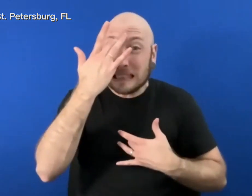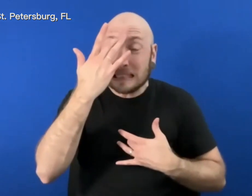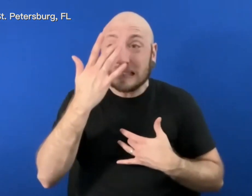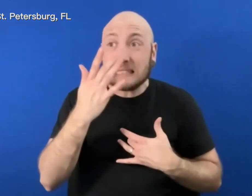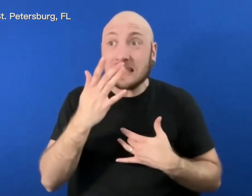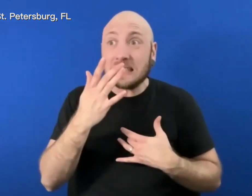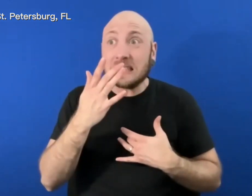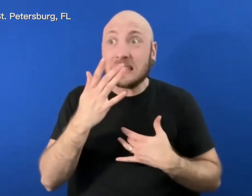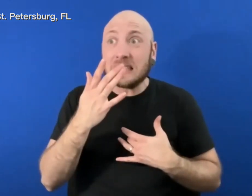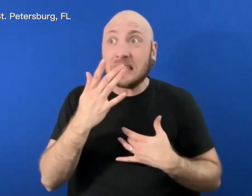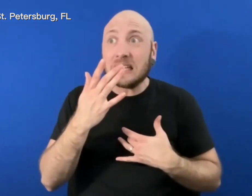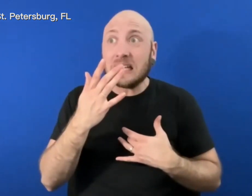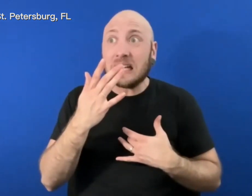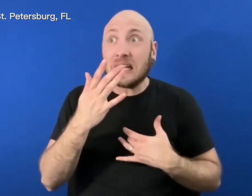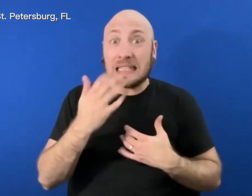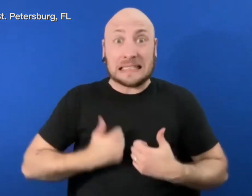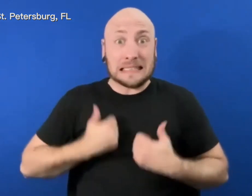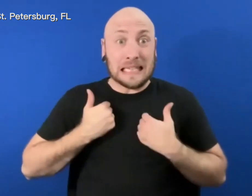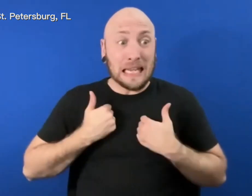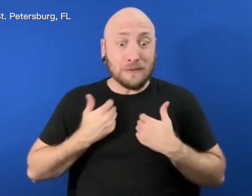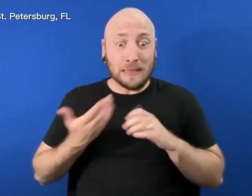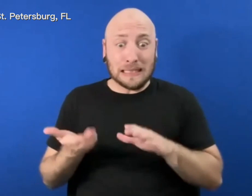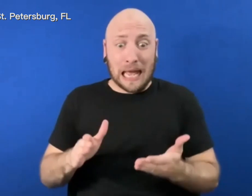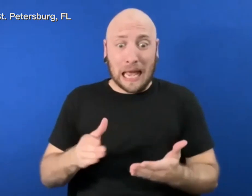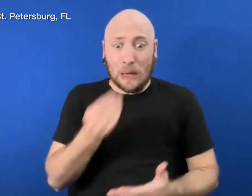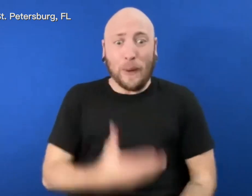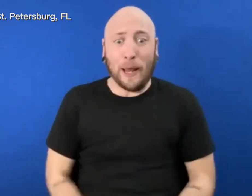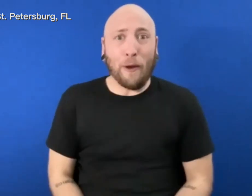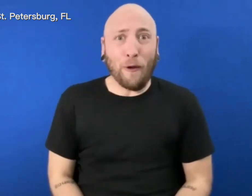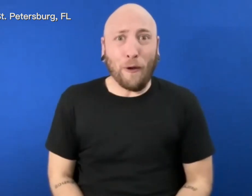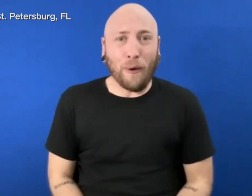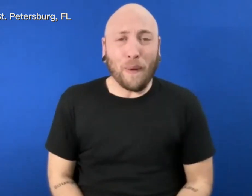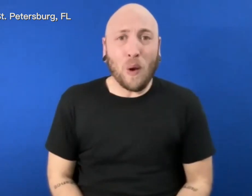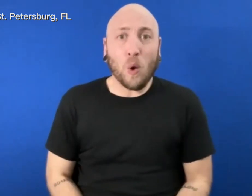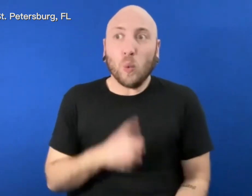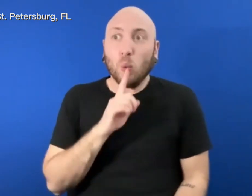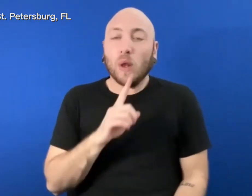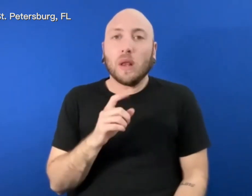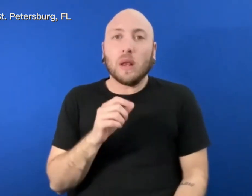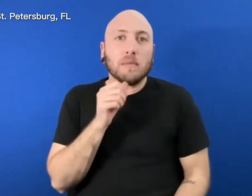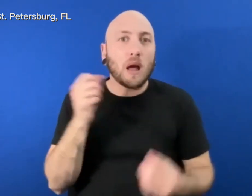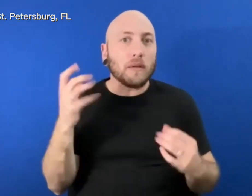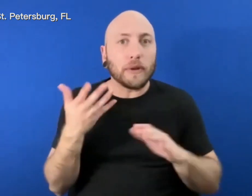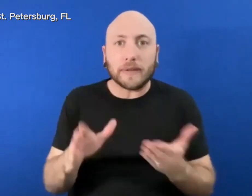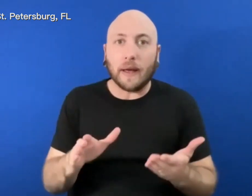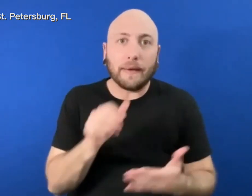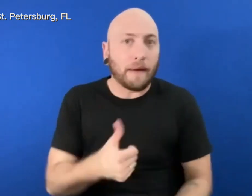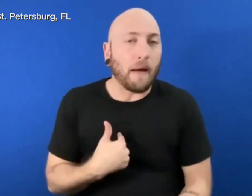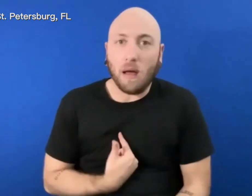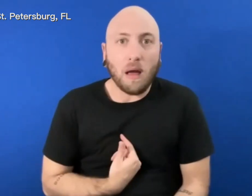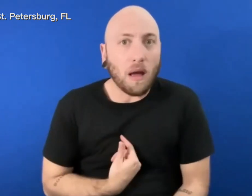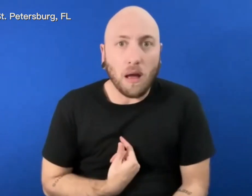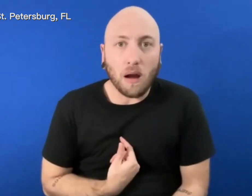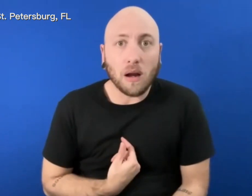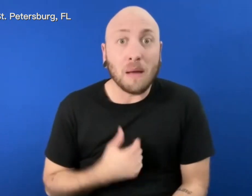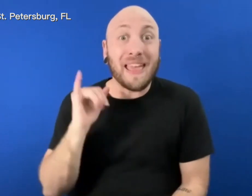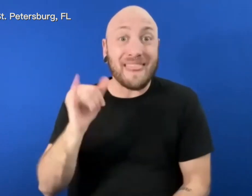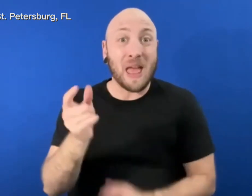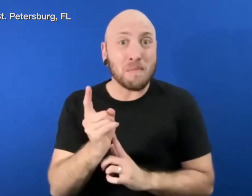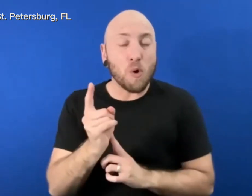had no fear of death, no fear of dying. I didn't care if I died at all. Like, death did not scare me. I had overdosed